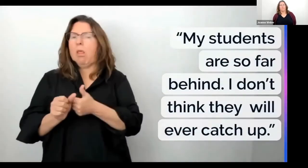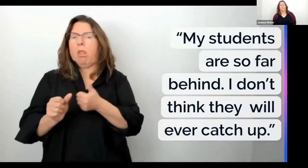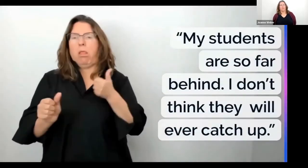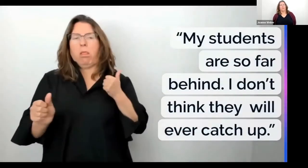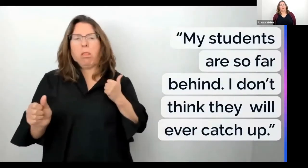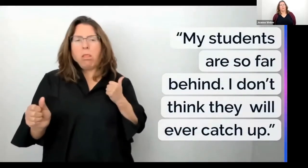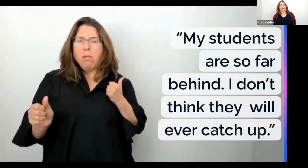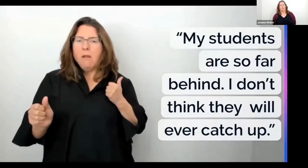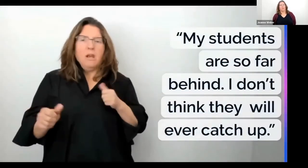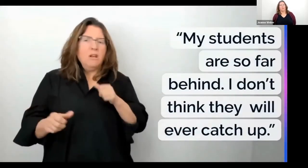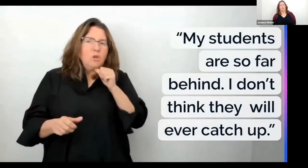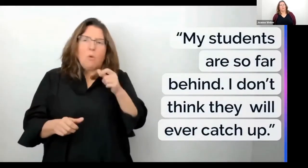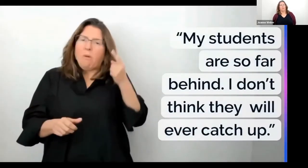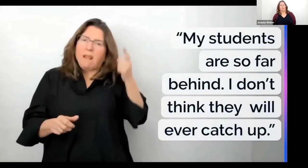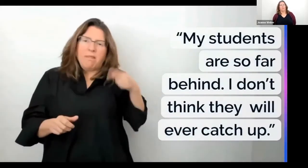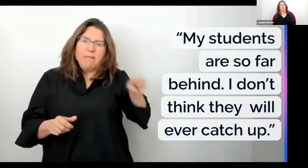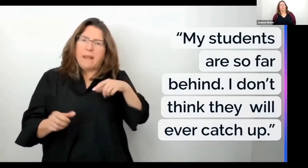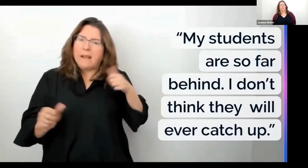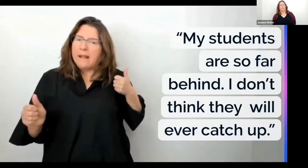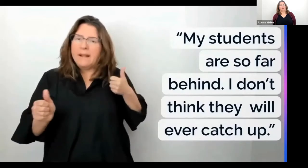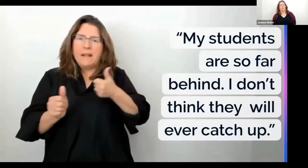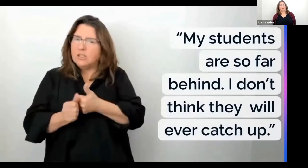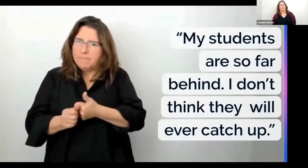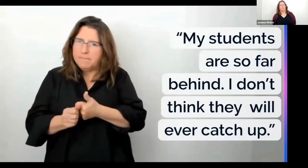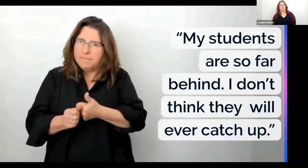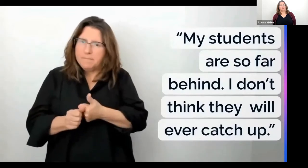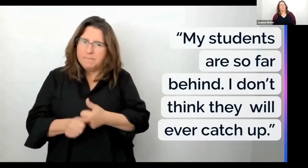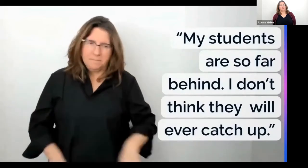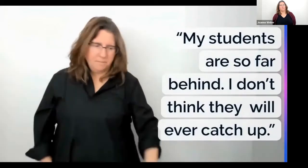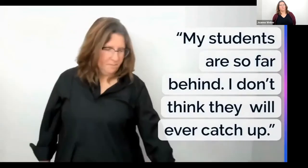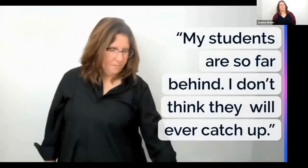My students are so far behind, I don't think they will ever catch up.